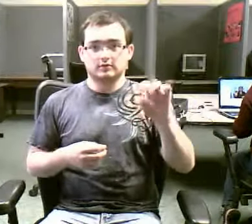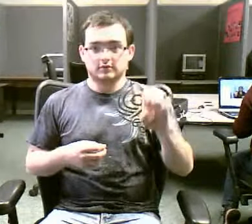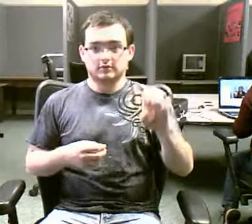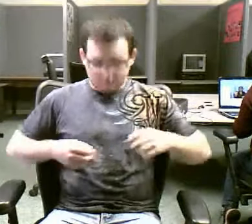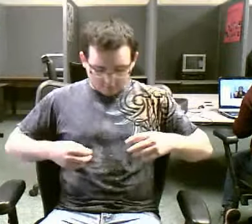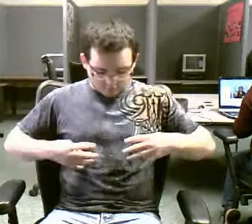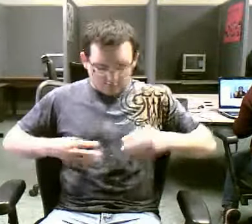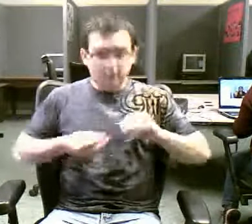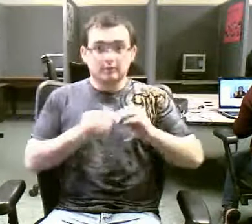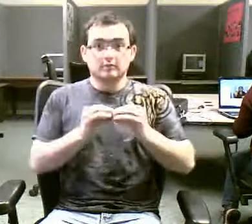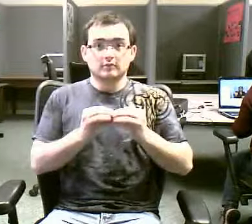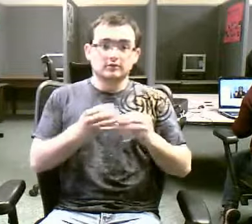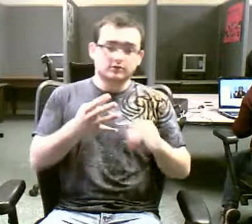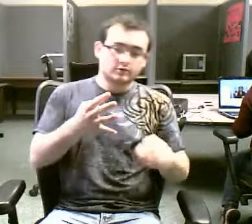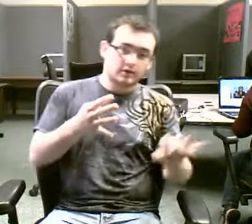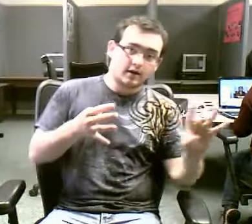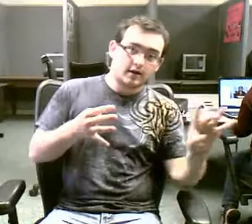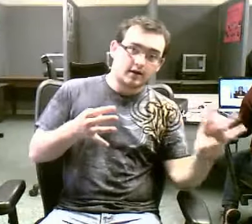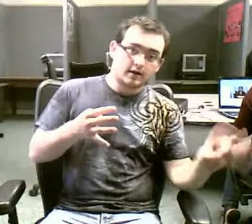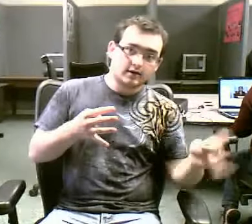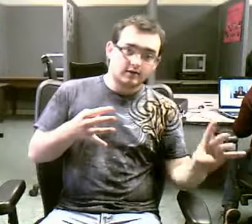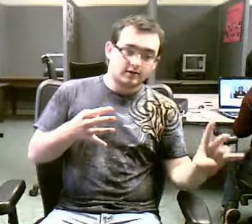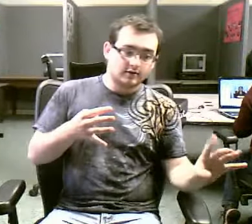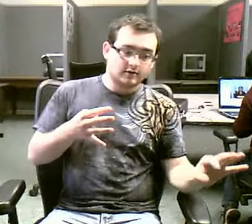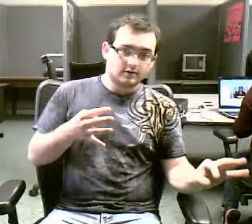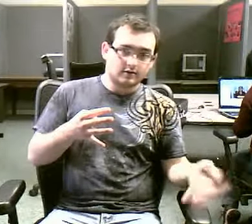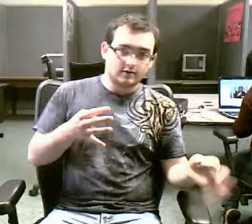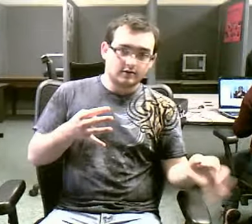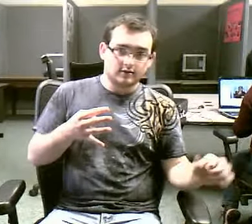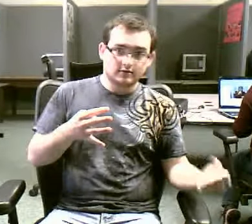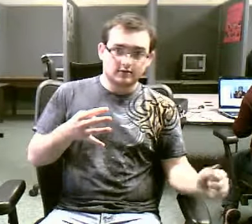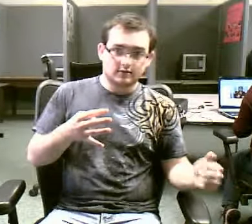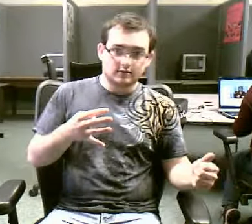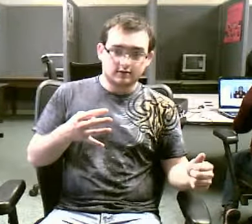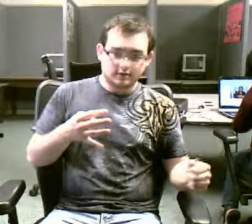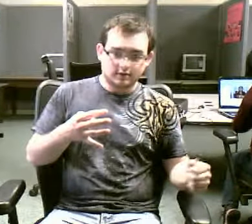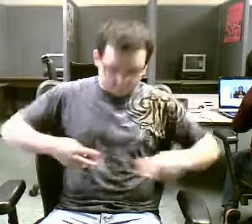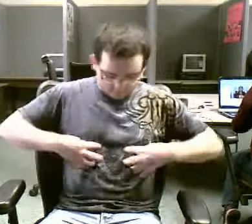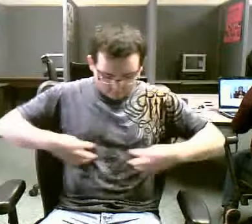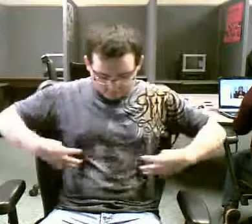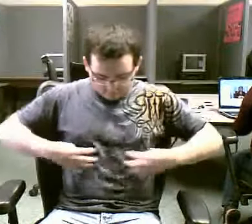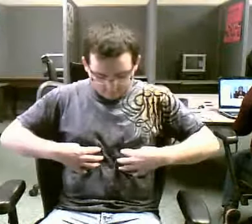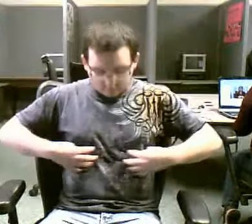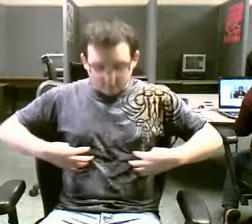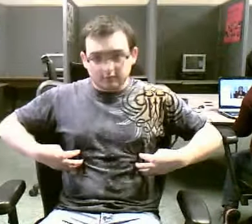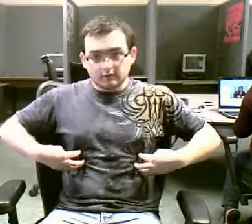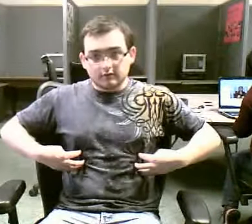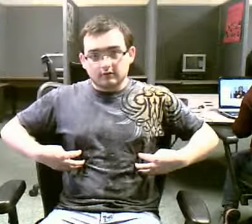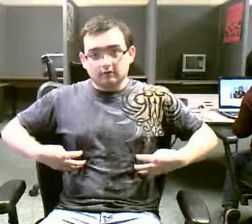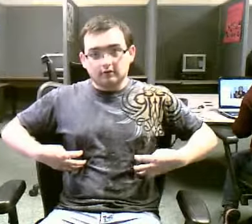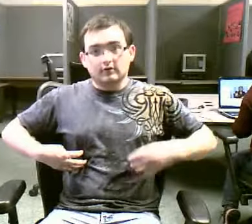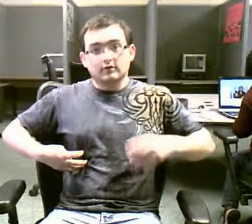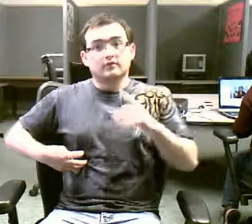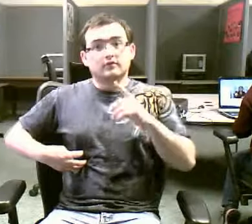These ribs are not attached directly to sternum and the cartilages of the ribs